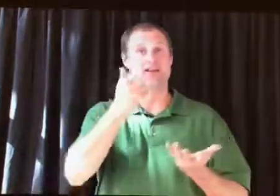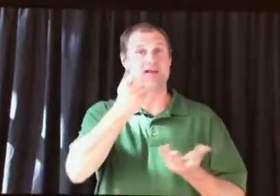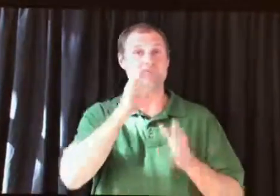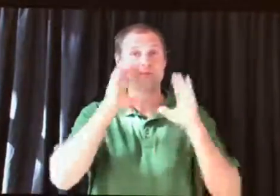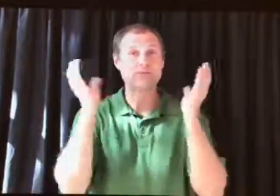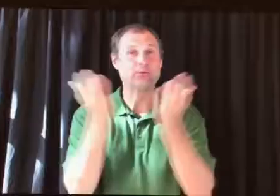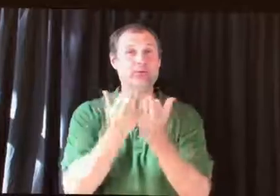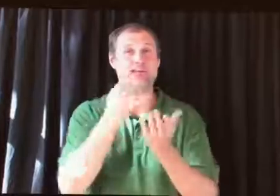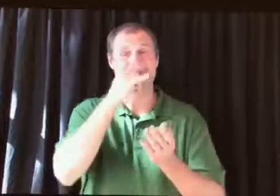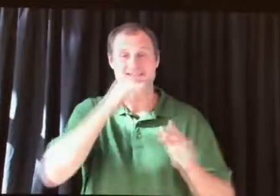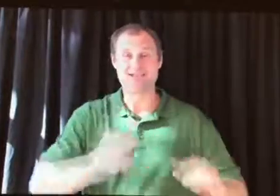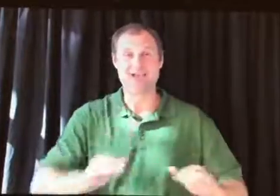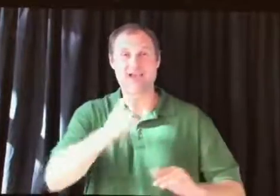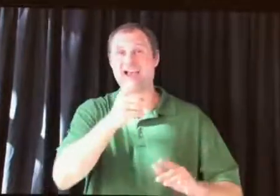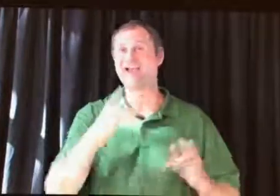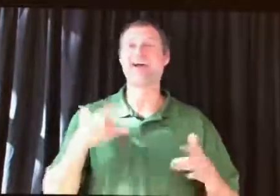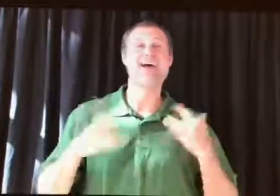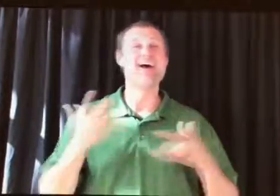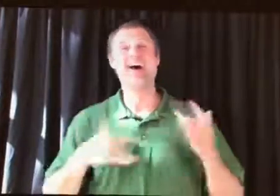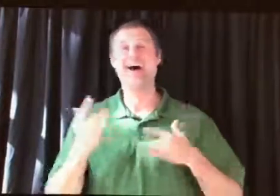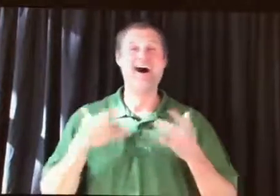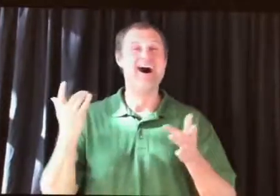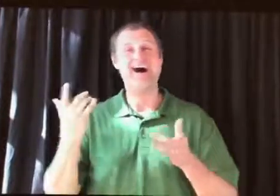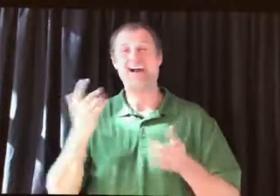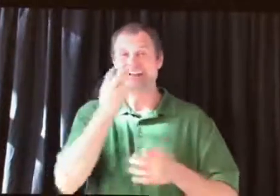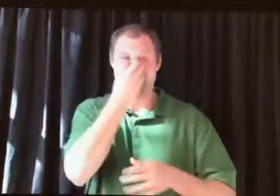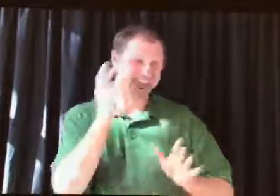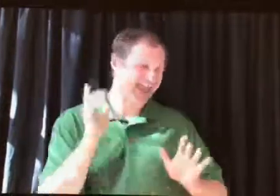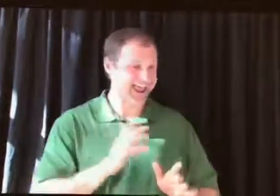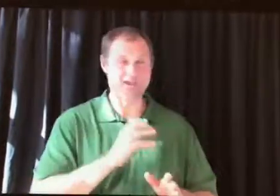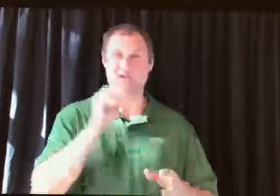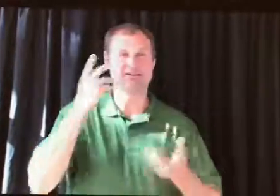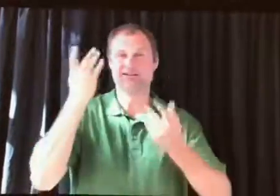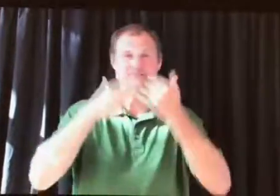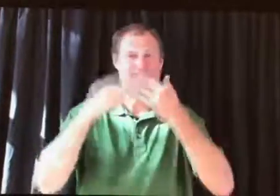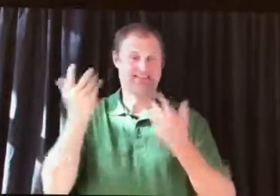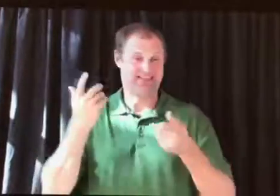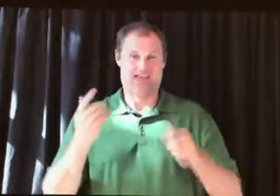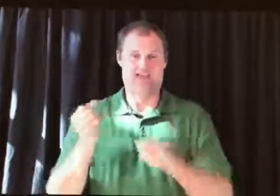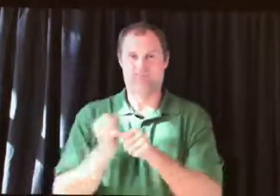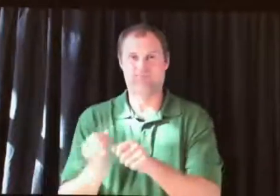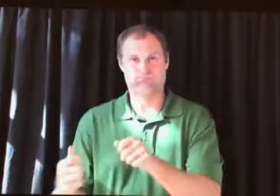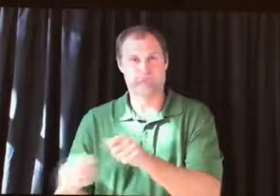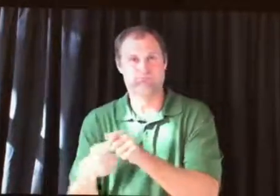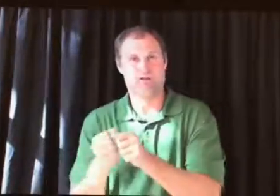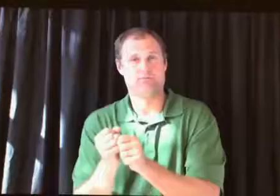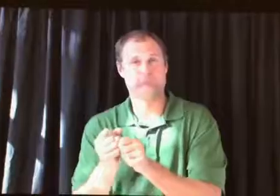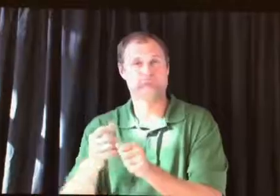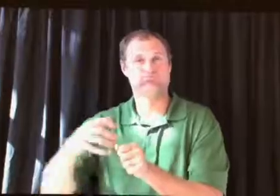and you marginate it. Combining those two and you have vegetable oil, or you have margarine.